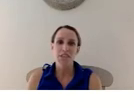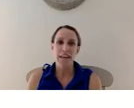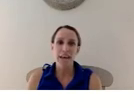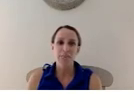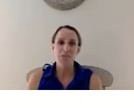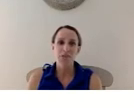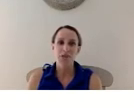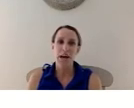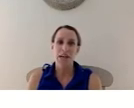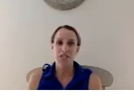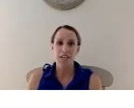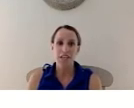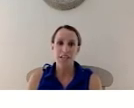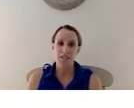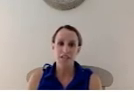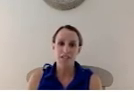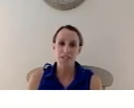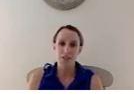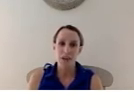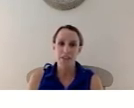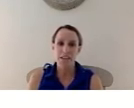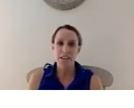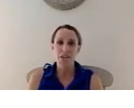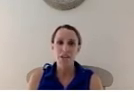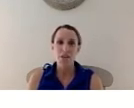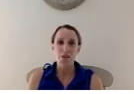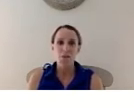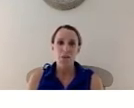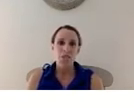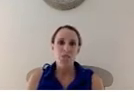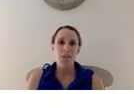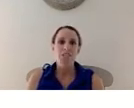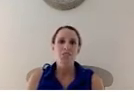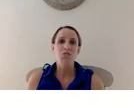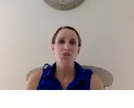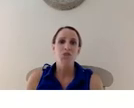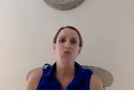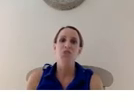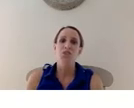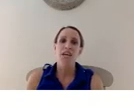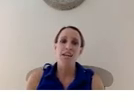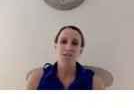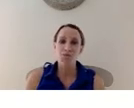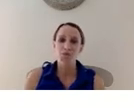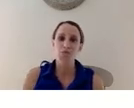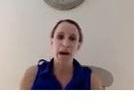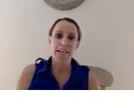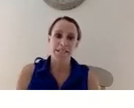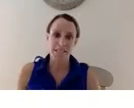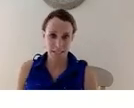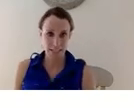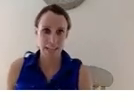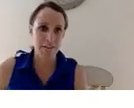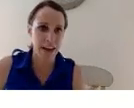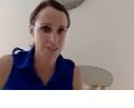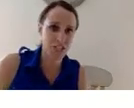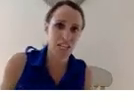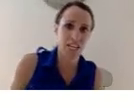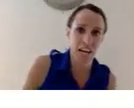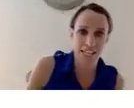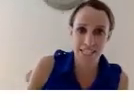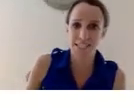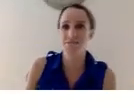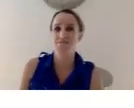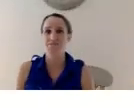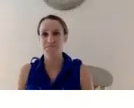field via capstone your passion and interest is so evident what do you plan to do with your new learning as you move past life after